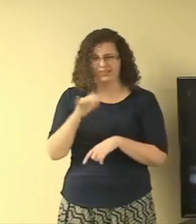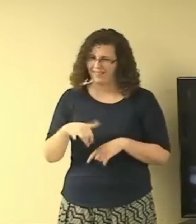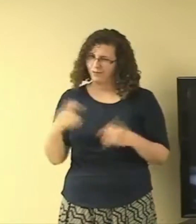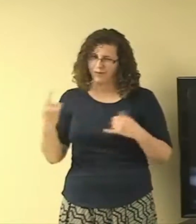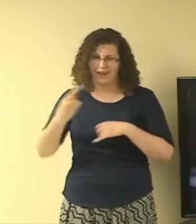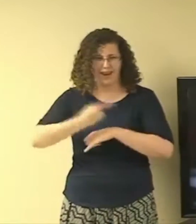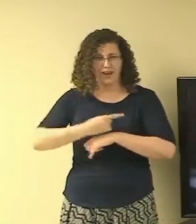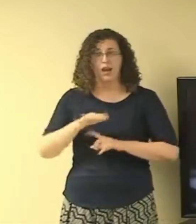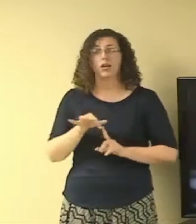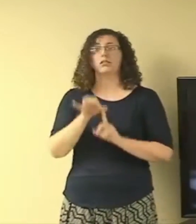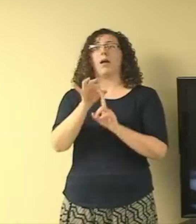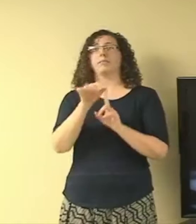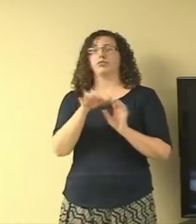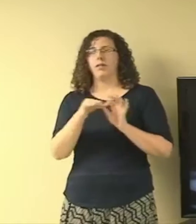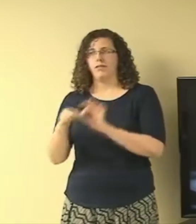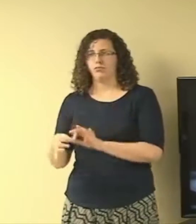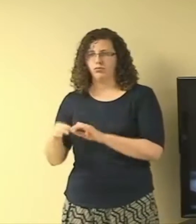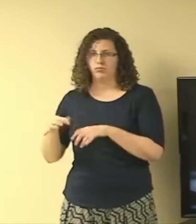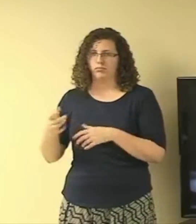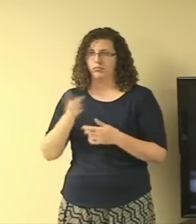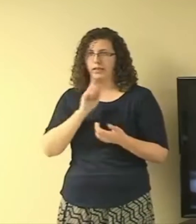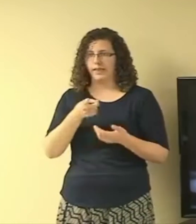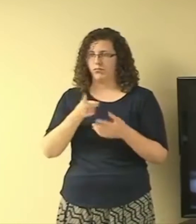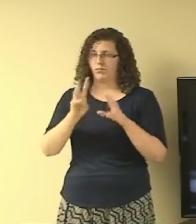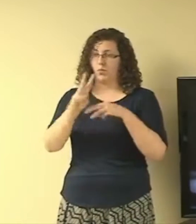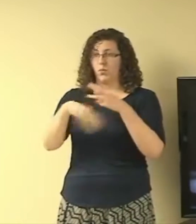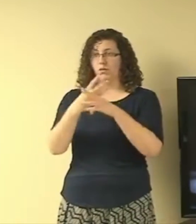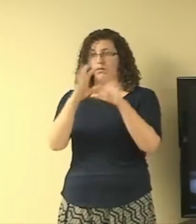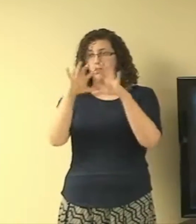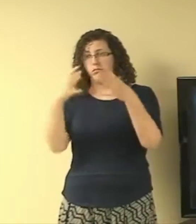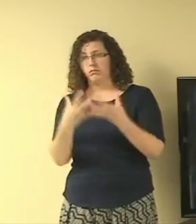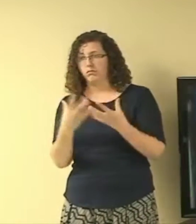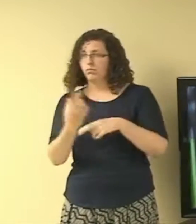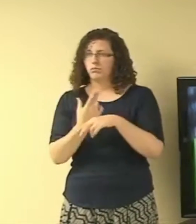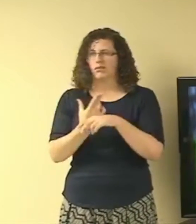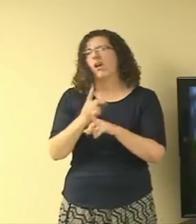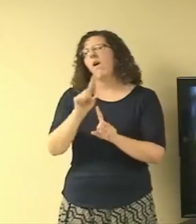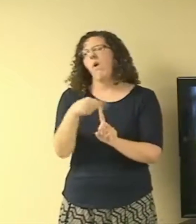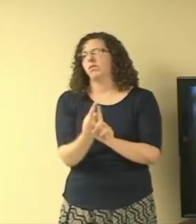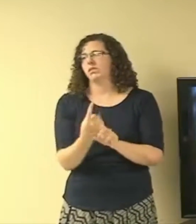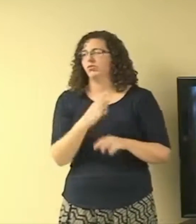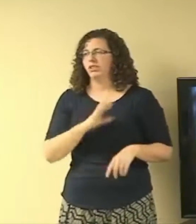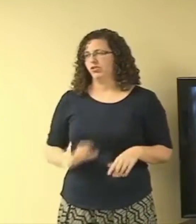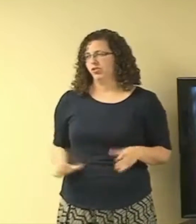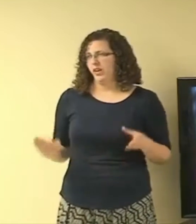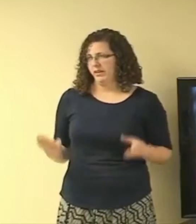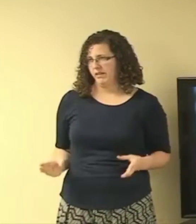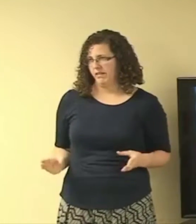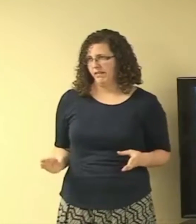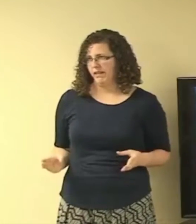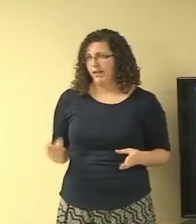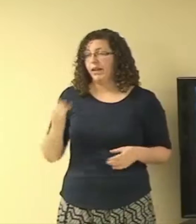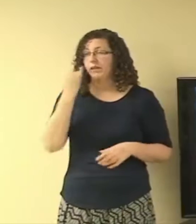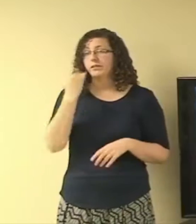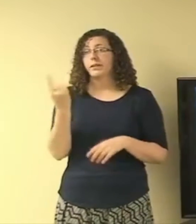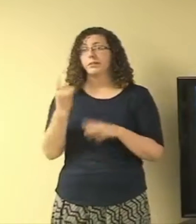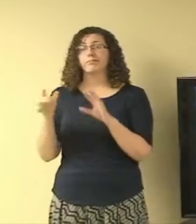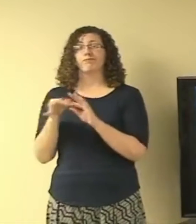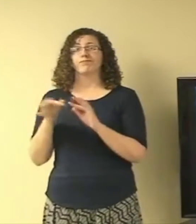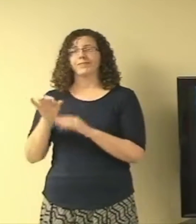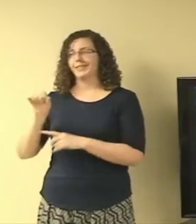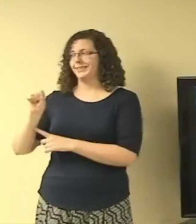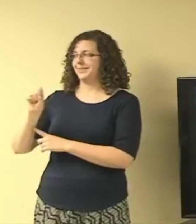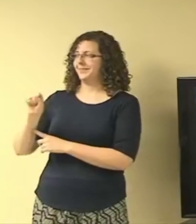America, except to, and really it's not used around the world anymore, except among Christians. If someone says, steward your money, I immediately know somewhere they've